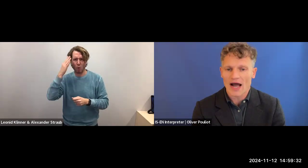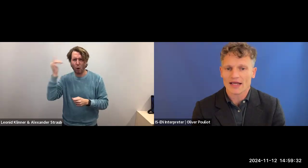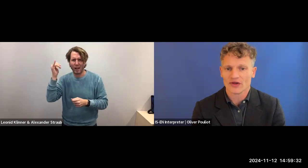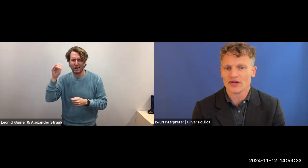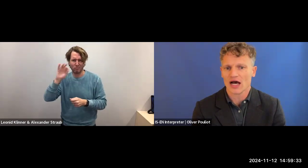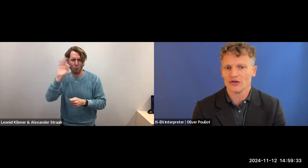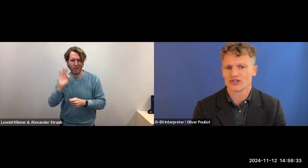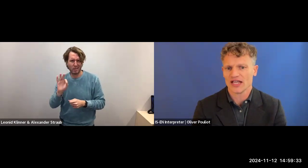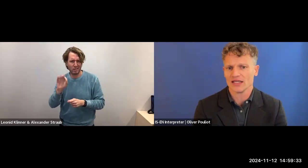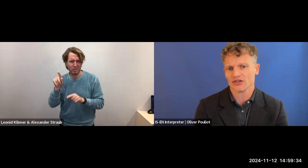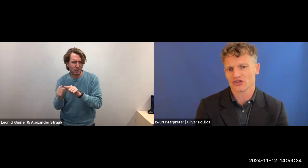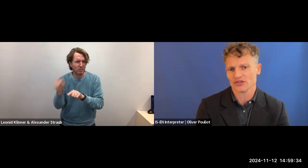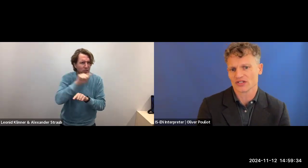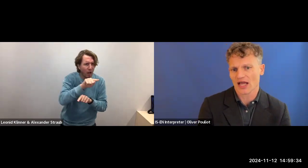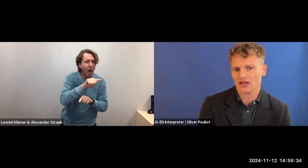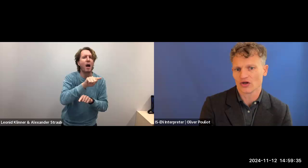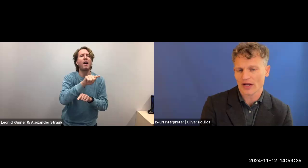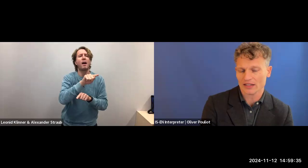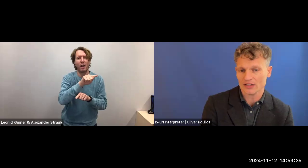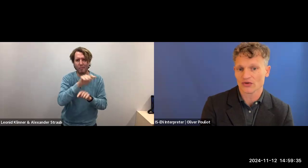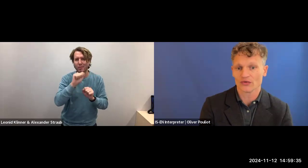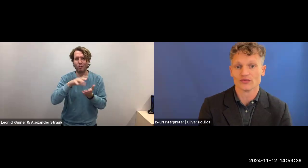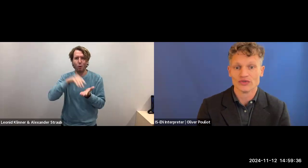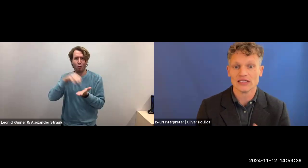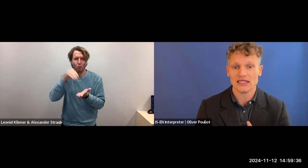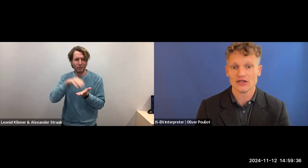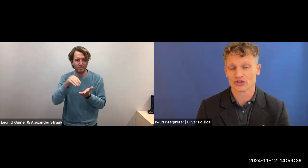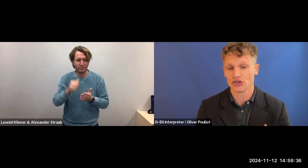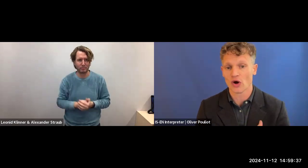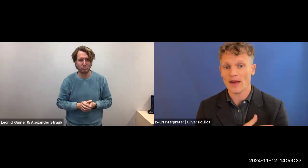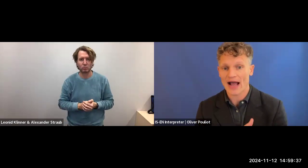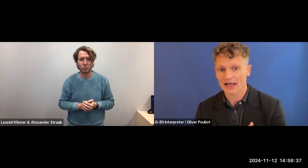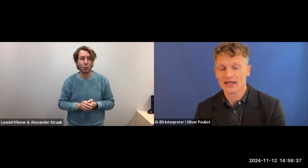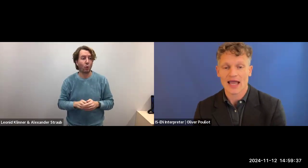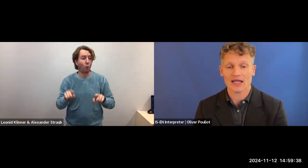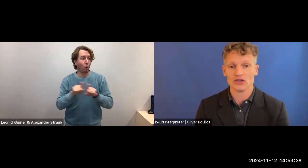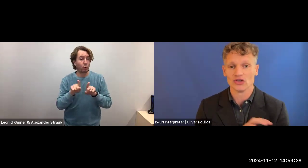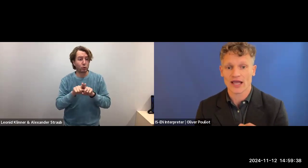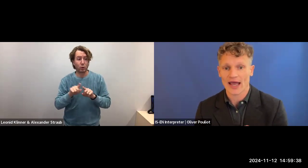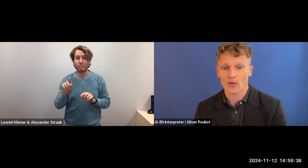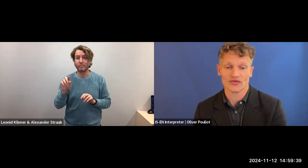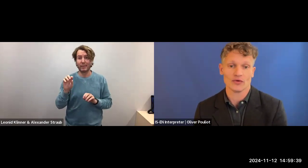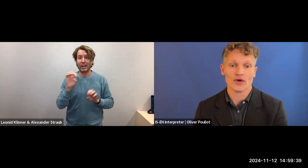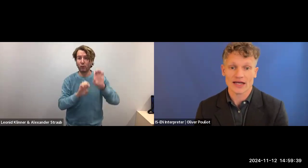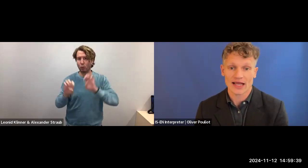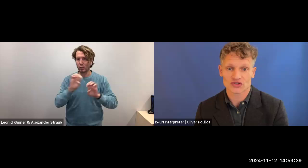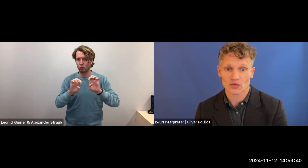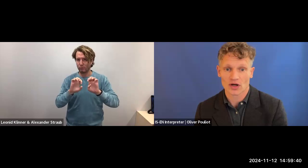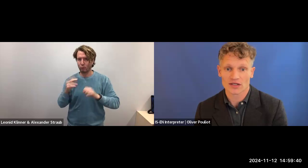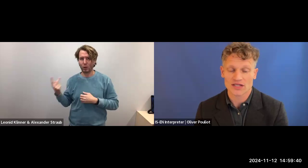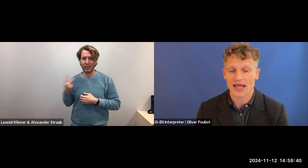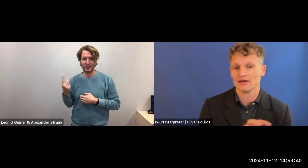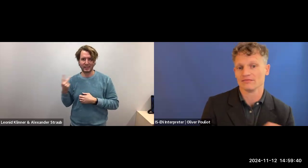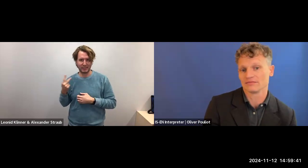know why they're not understanding a certain sign correctly. So they're really eager to go back and look at what the right